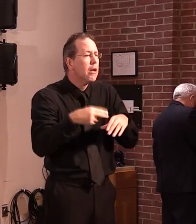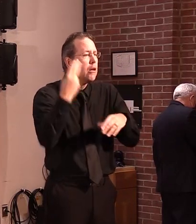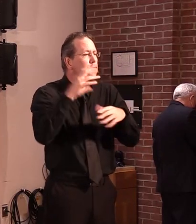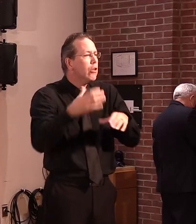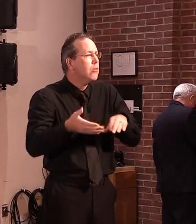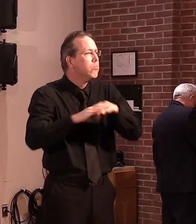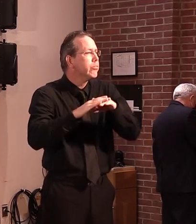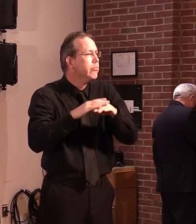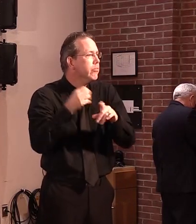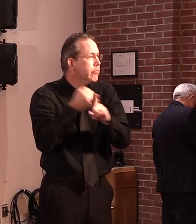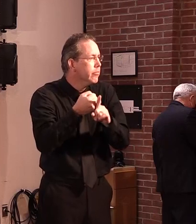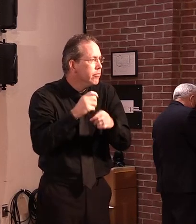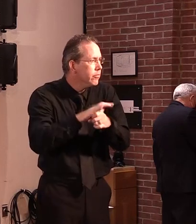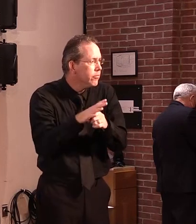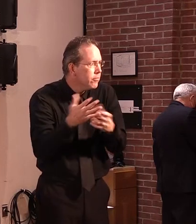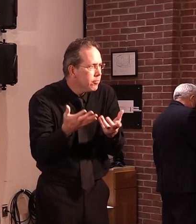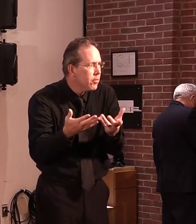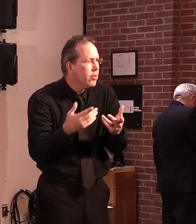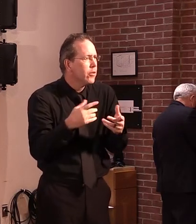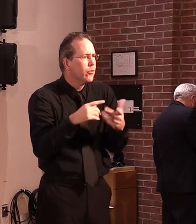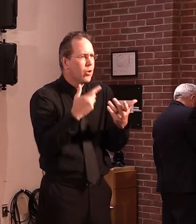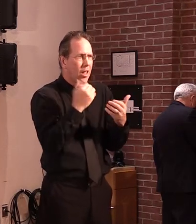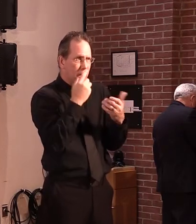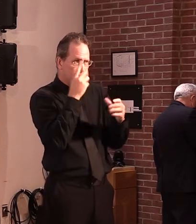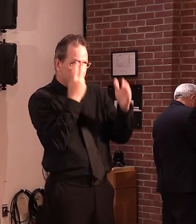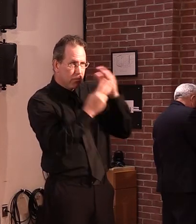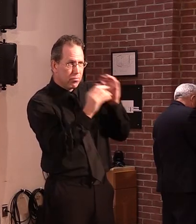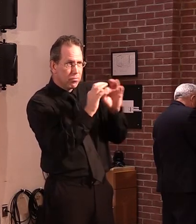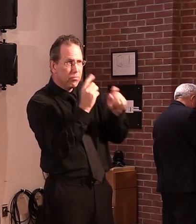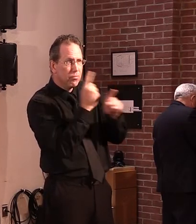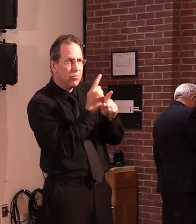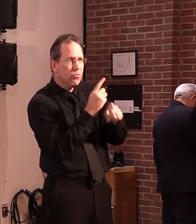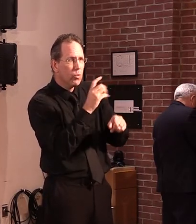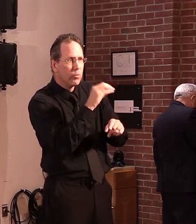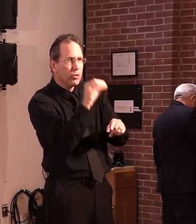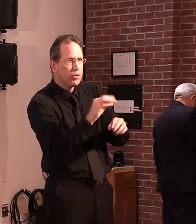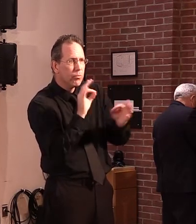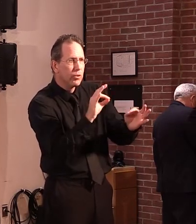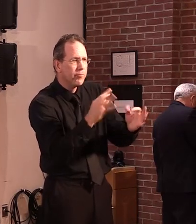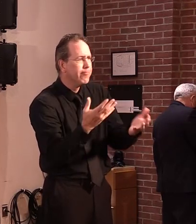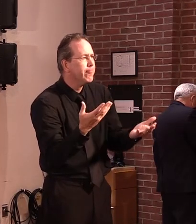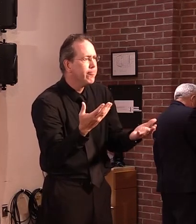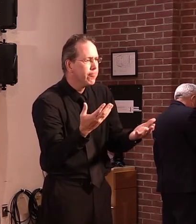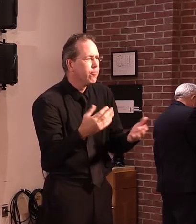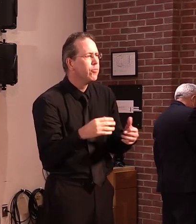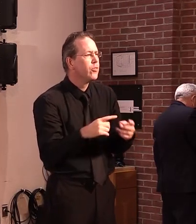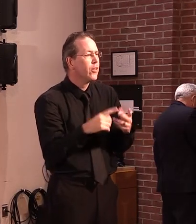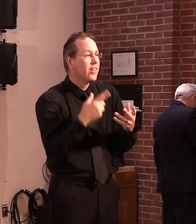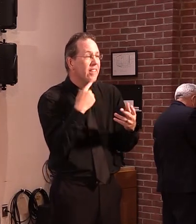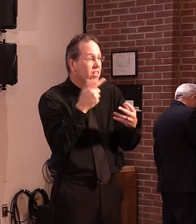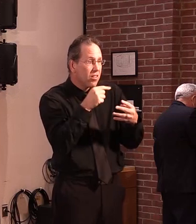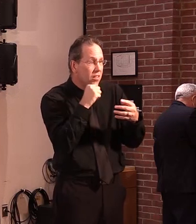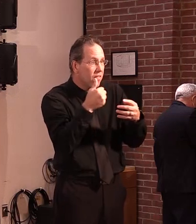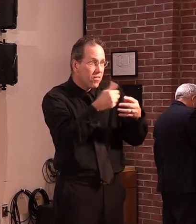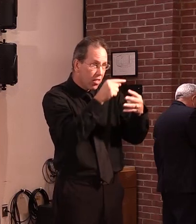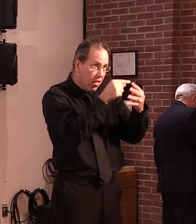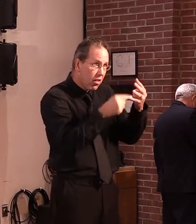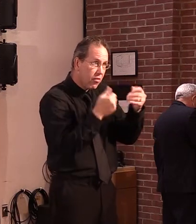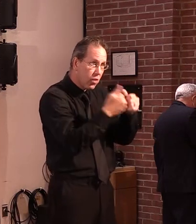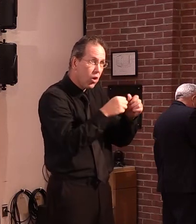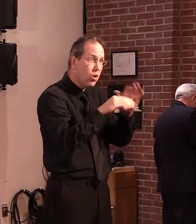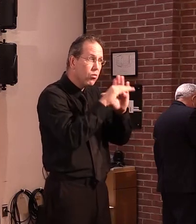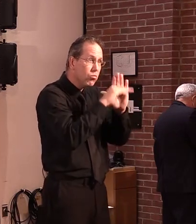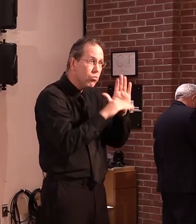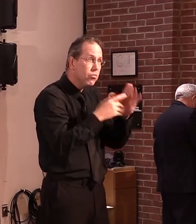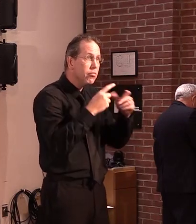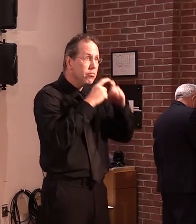we still operate by those rules when we're doing the contact tracing and try to err on the side